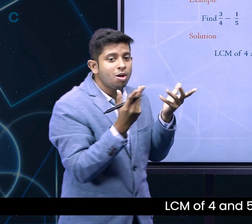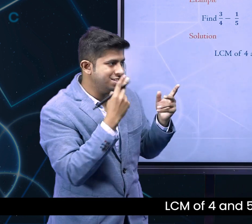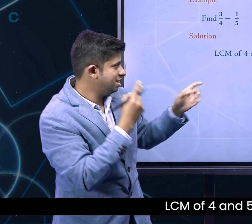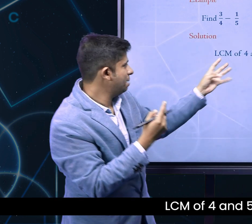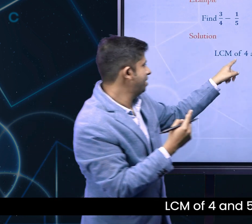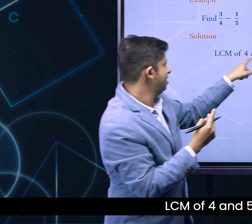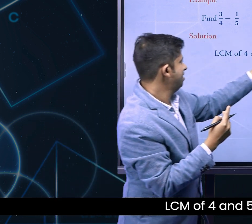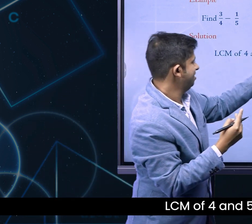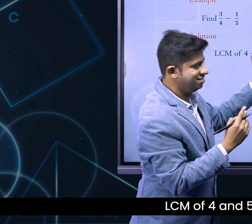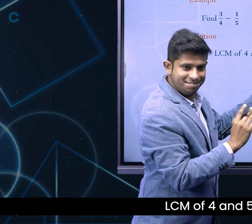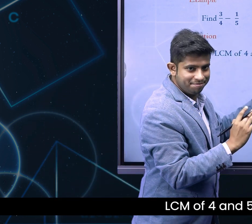LCM of 4 and 5 is 20.